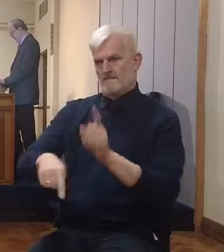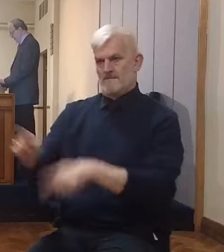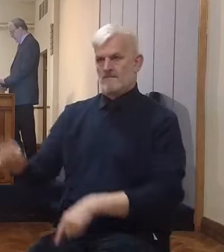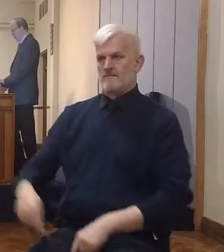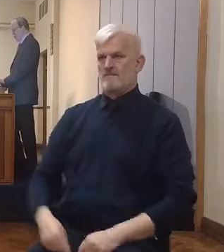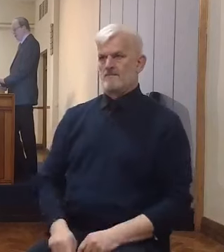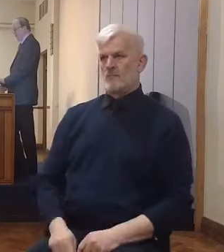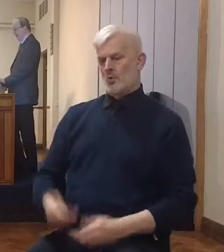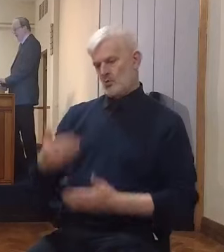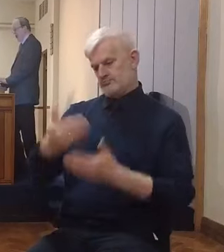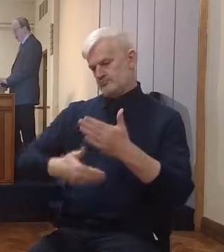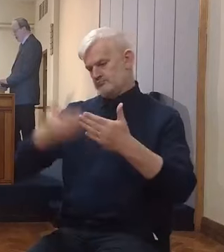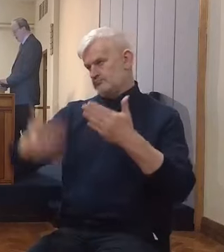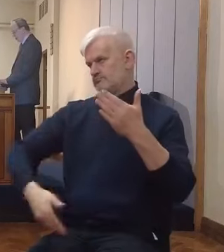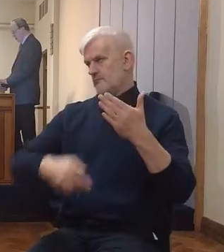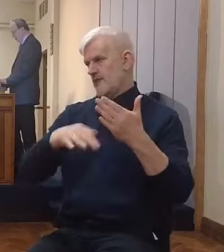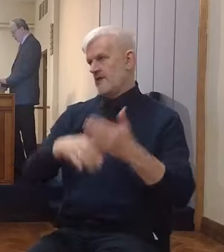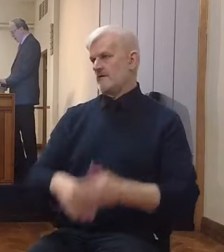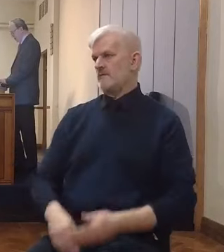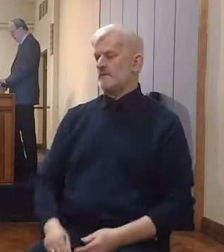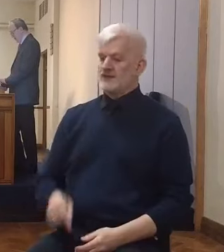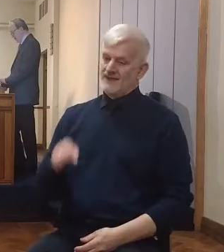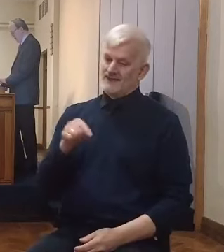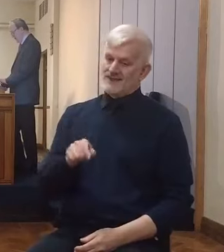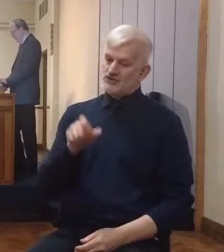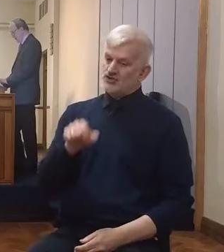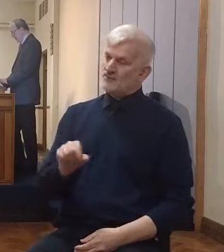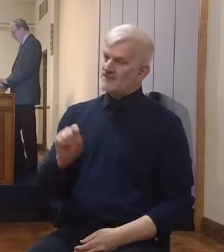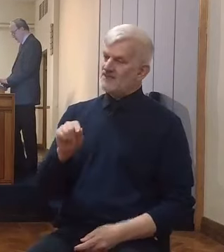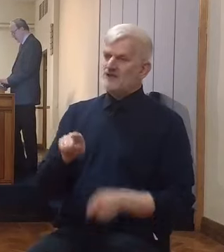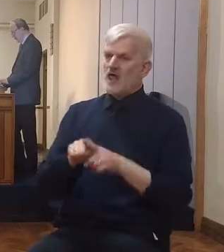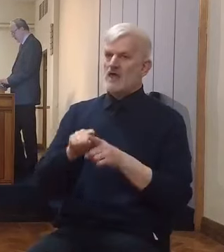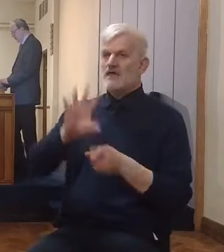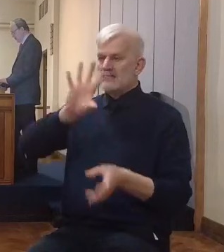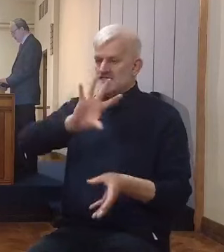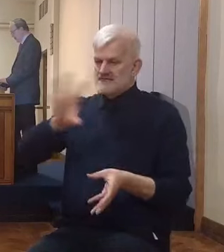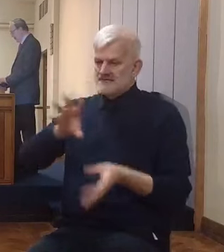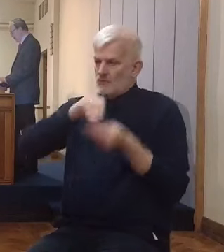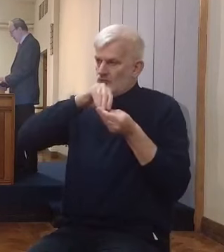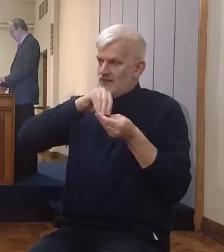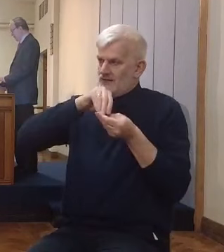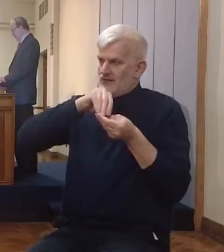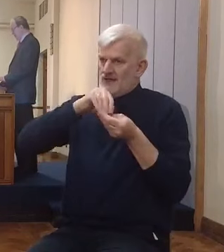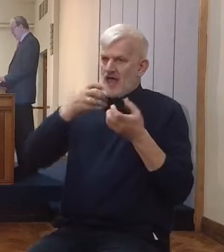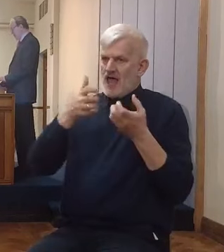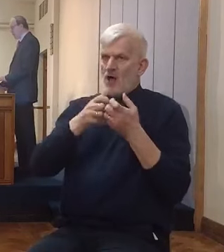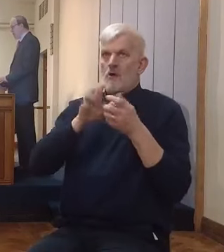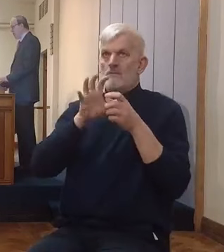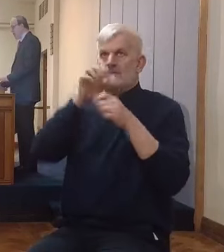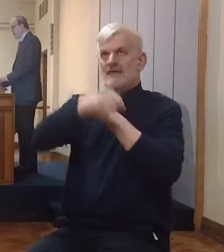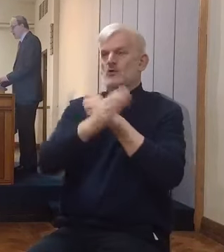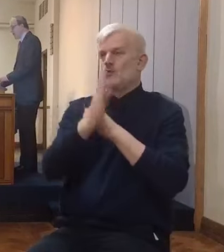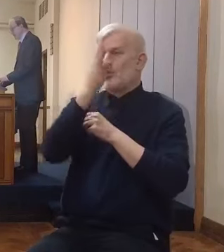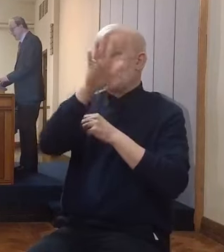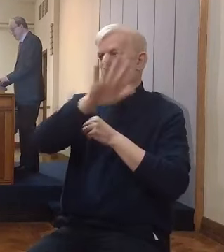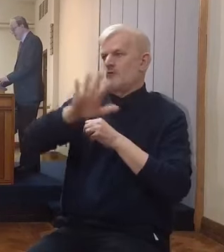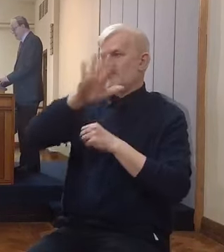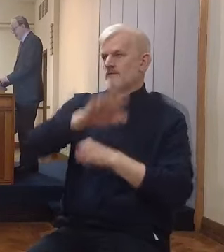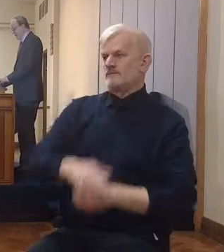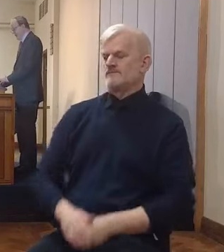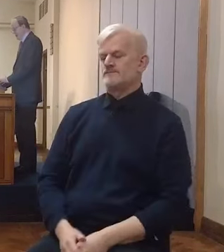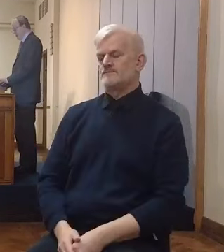tremendous summary, overview chapter of the Northern Conquest. And as I was mentioning last